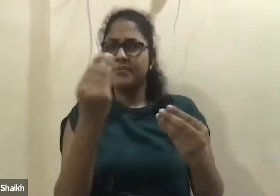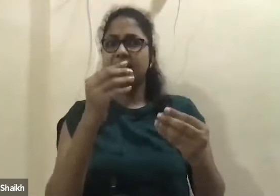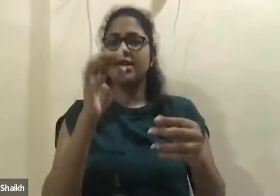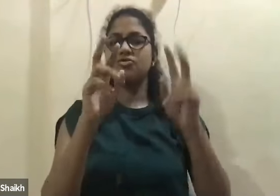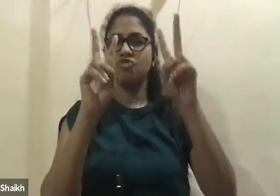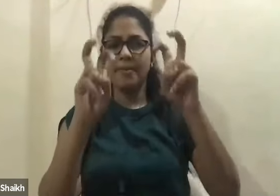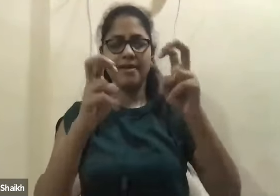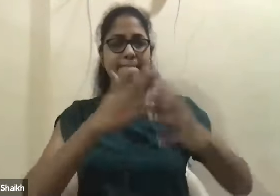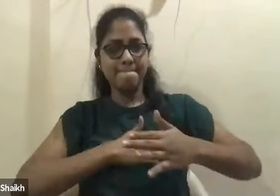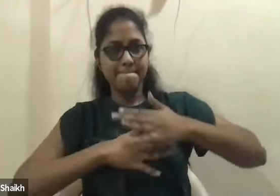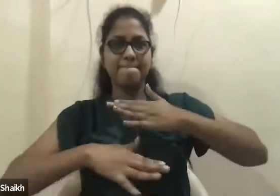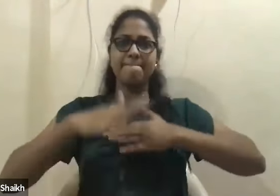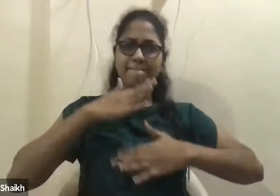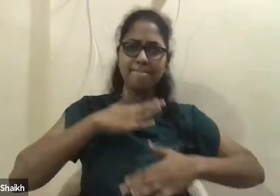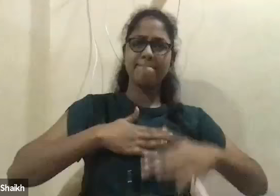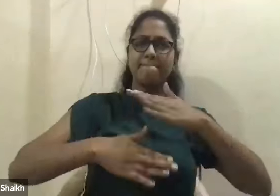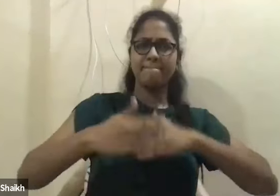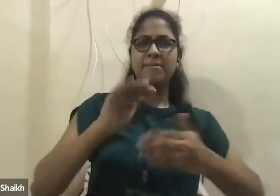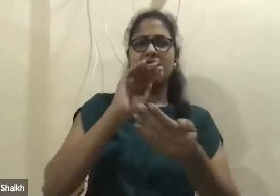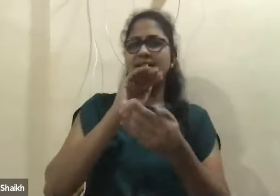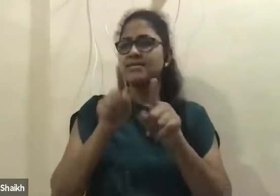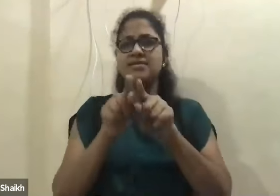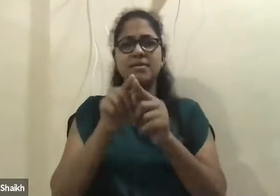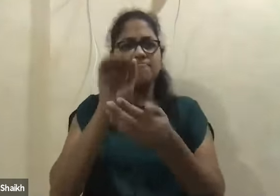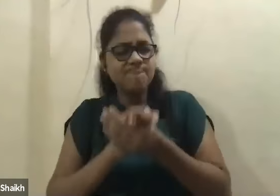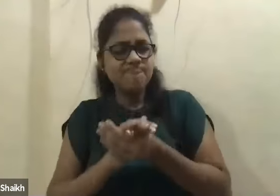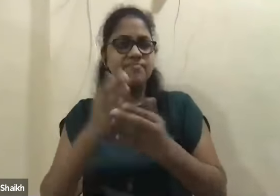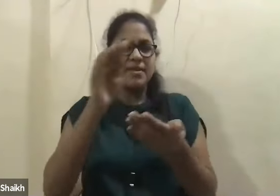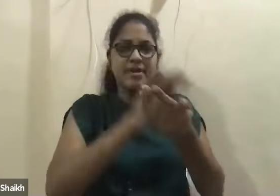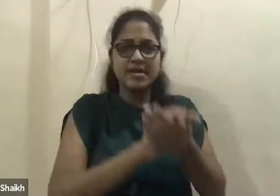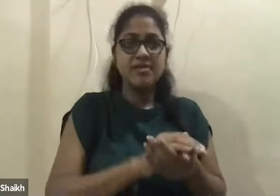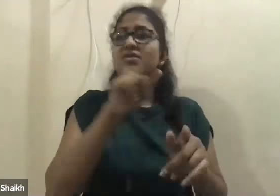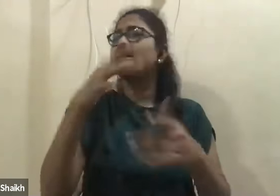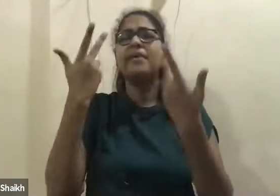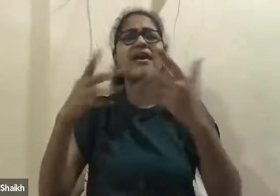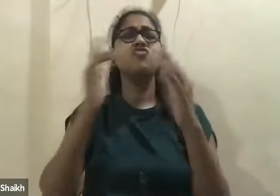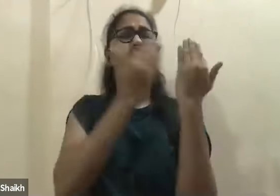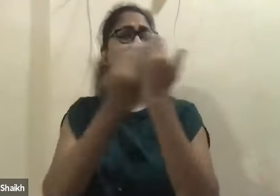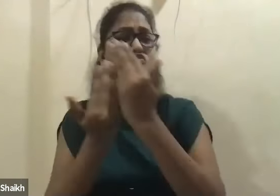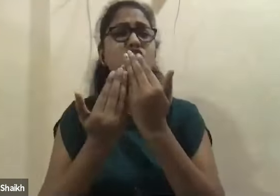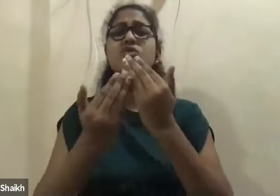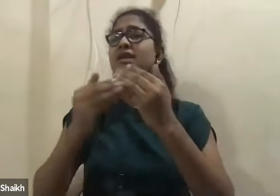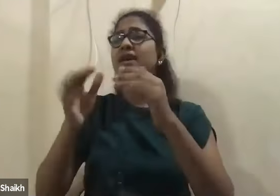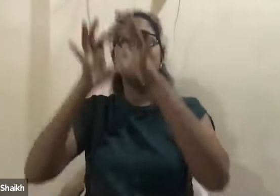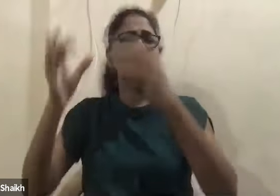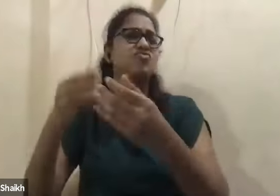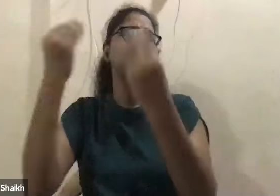perseverance, which no school can teach you, no institution can teach you, only life and experiences.